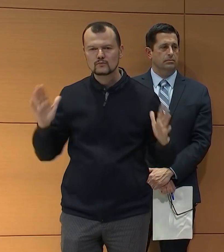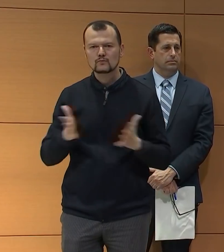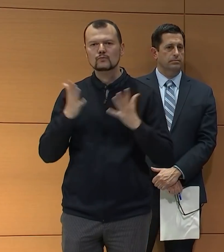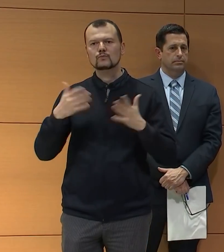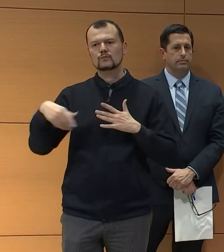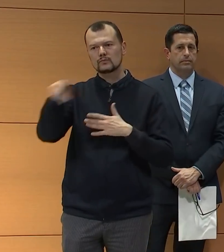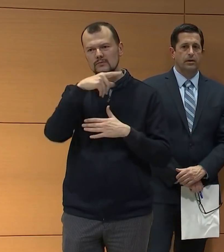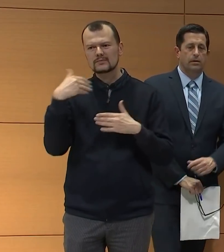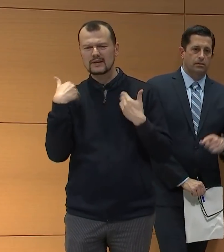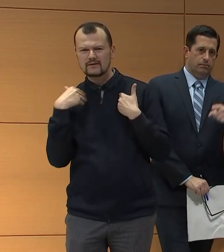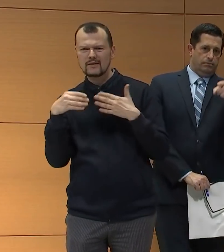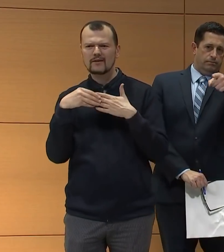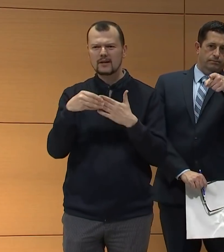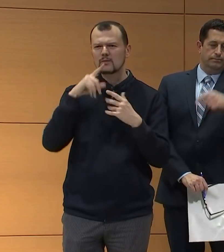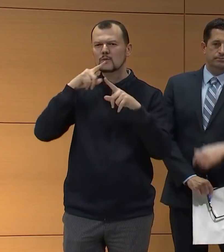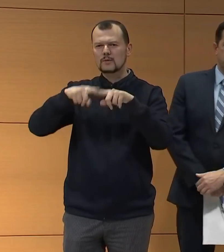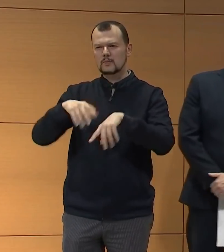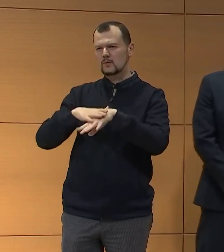agencies.